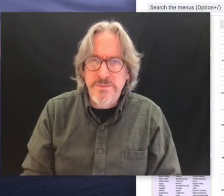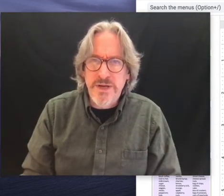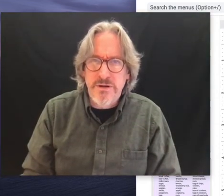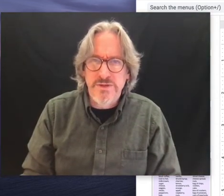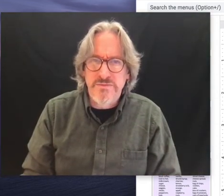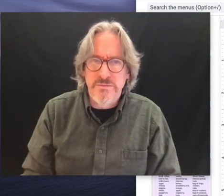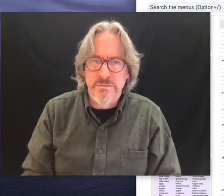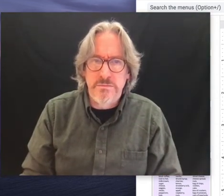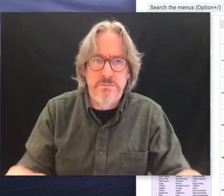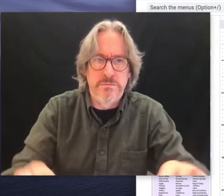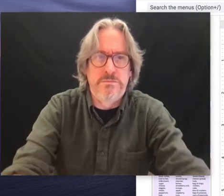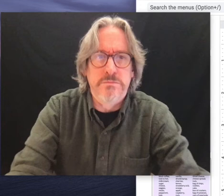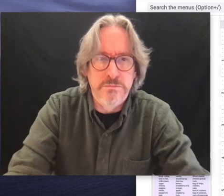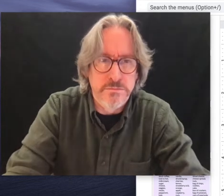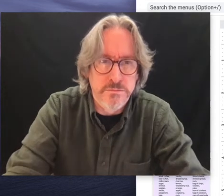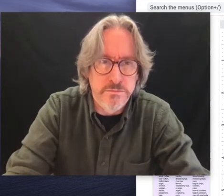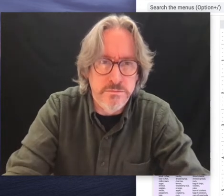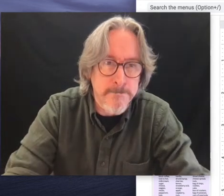Is it the pure observation?